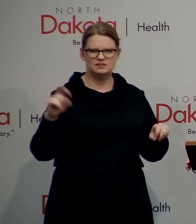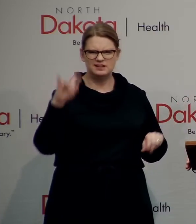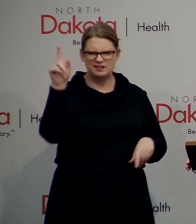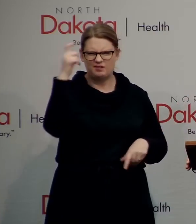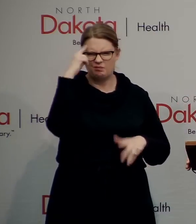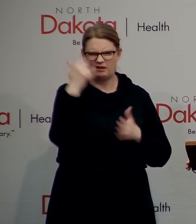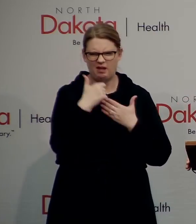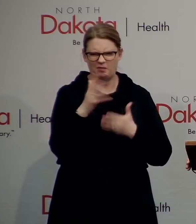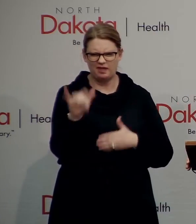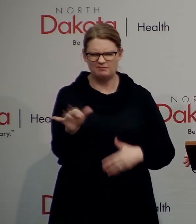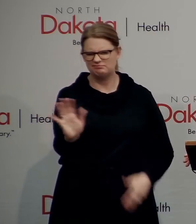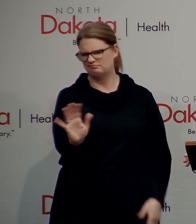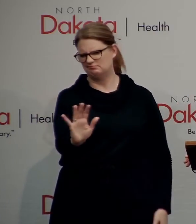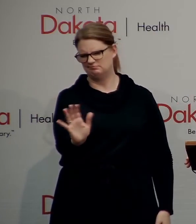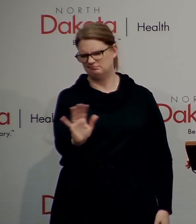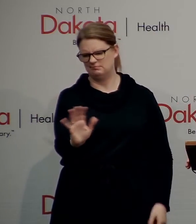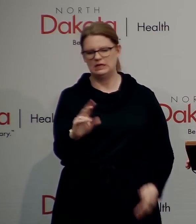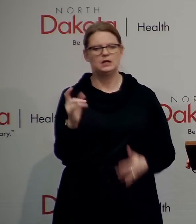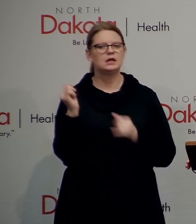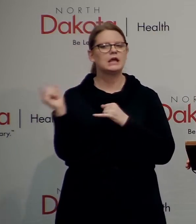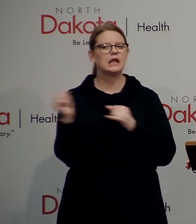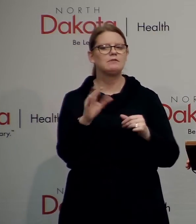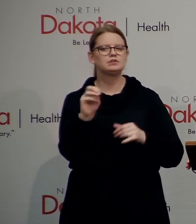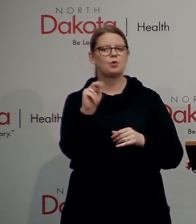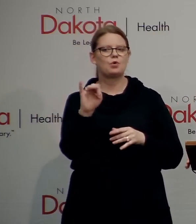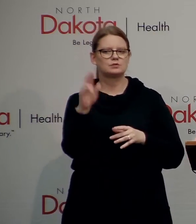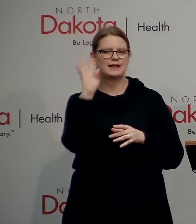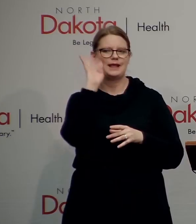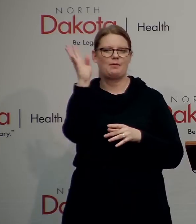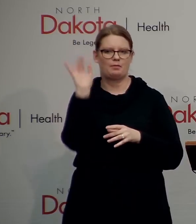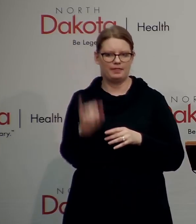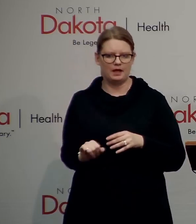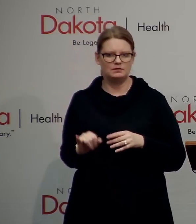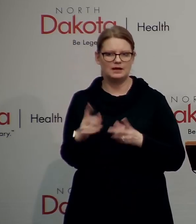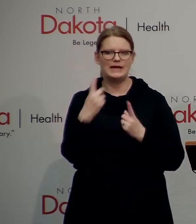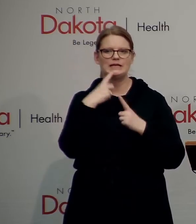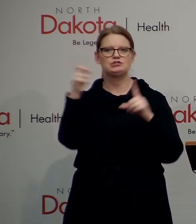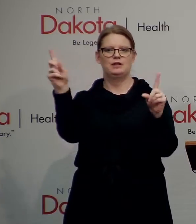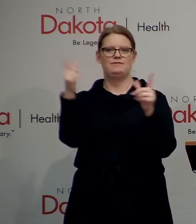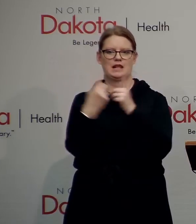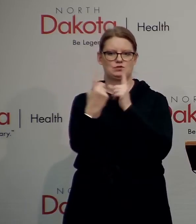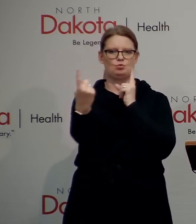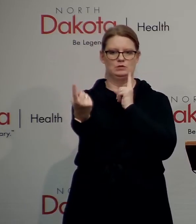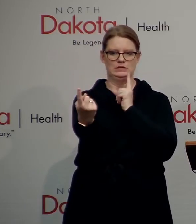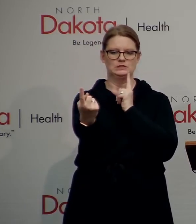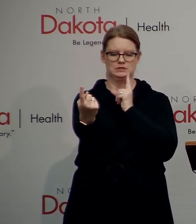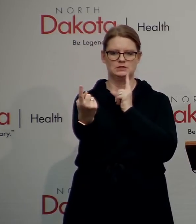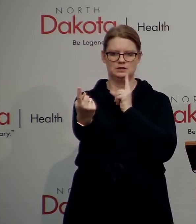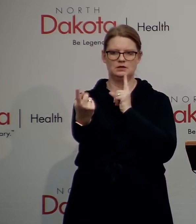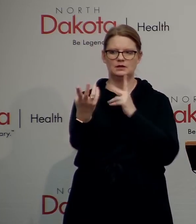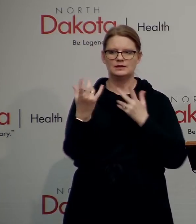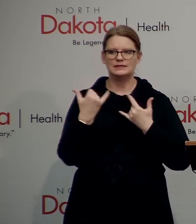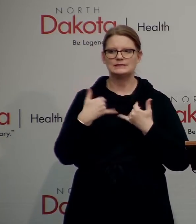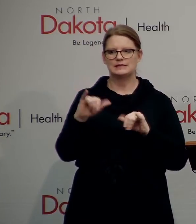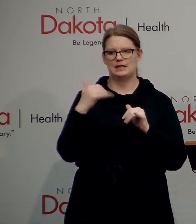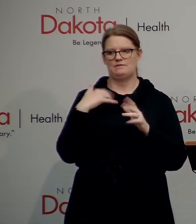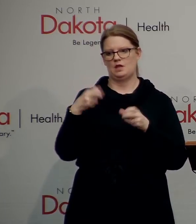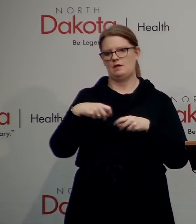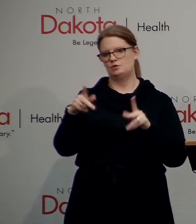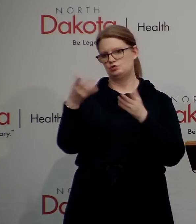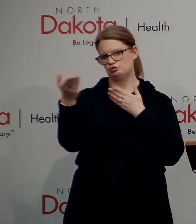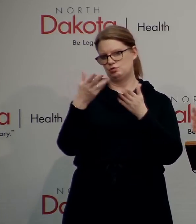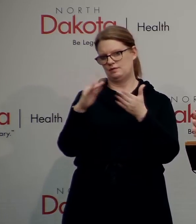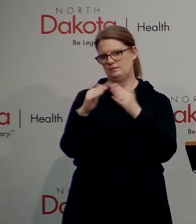individual responsibility, then individual owners could come up with those ideas and achieve the social distancing, but then still have an opportunity to serve